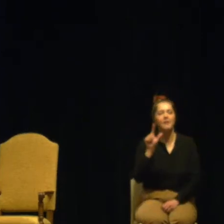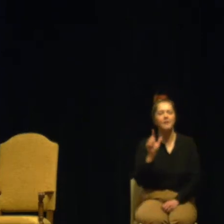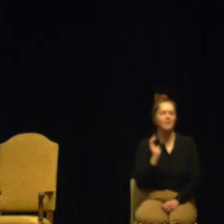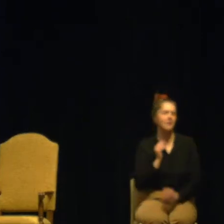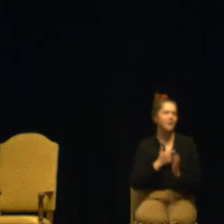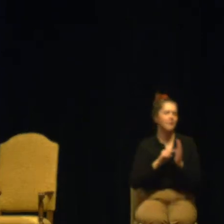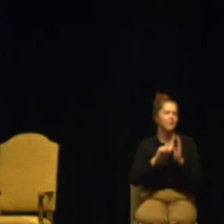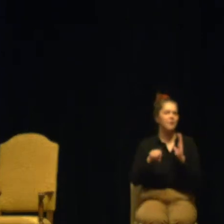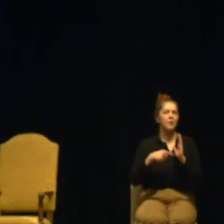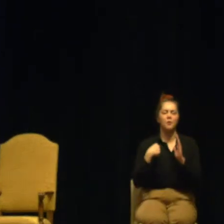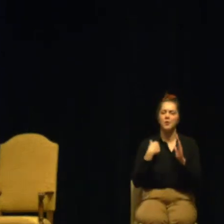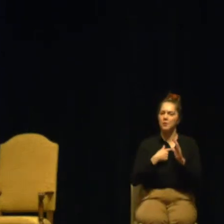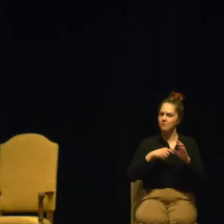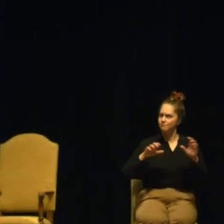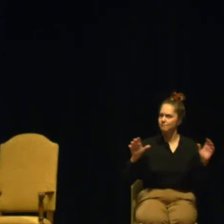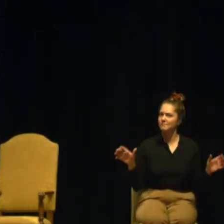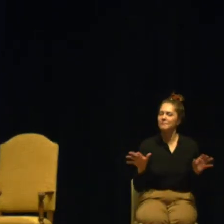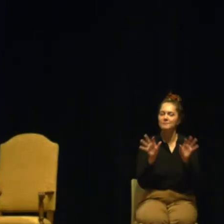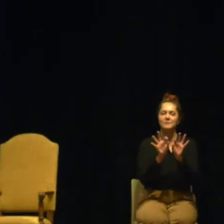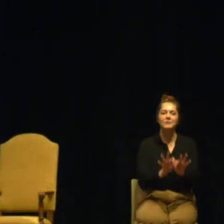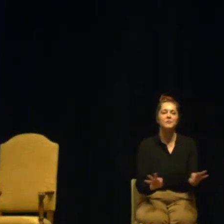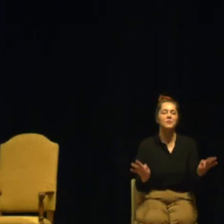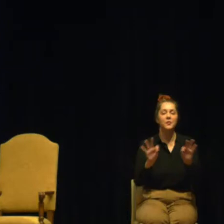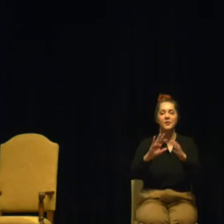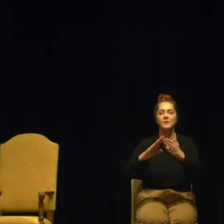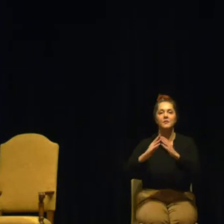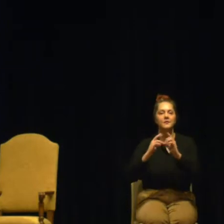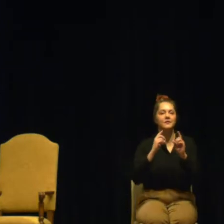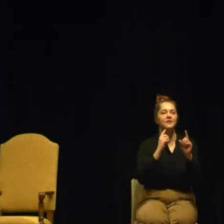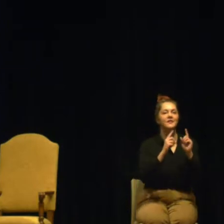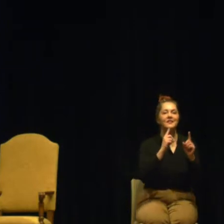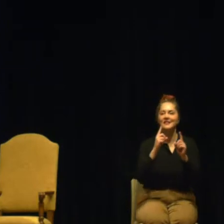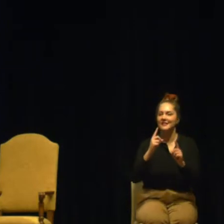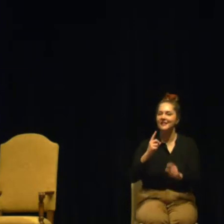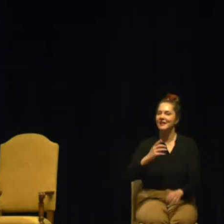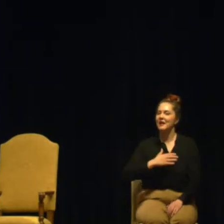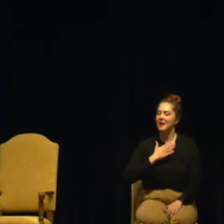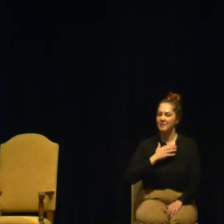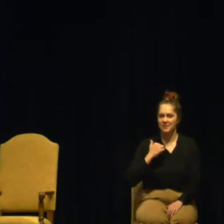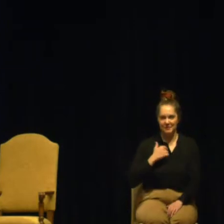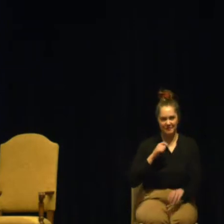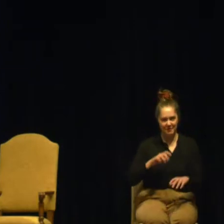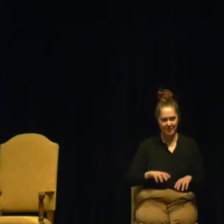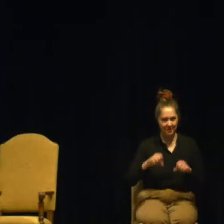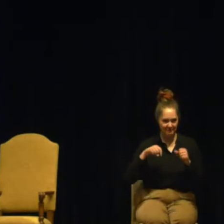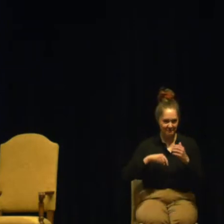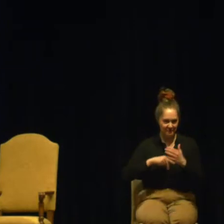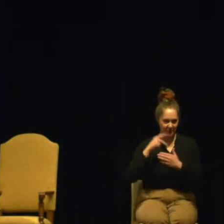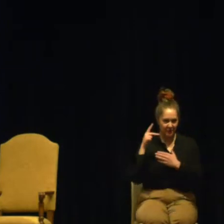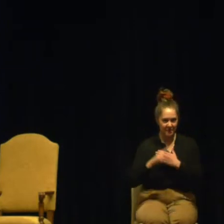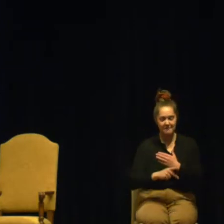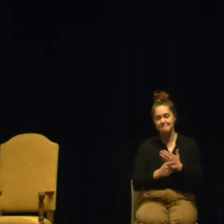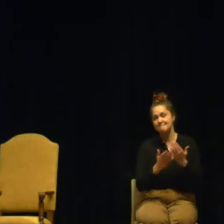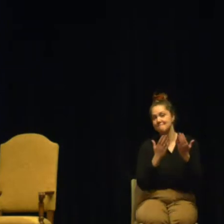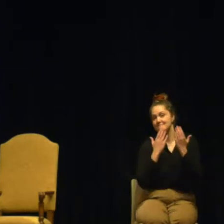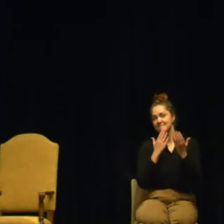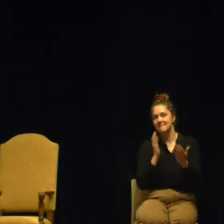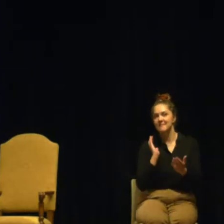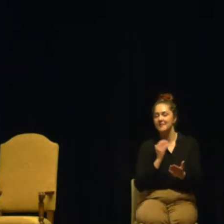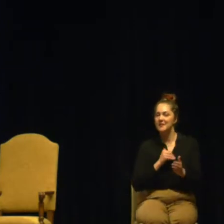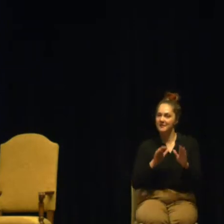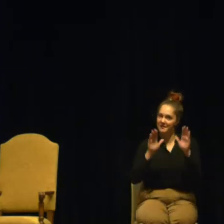role to spark important community conversations, and I'm glad we're able to host this program. I want to thank our great